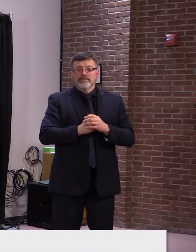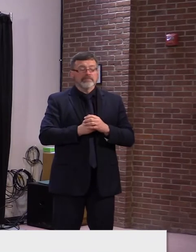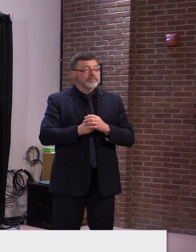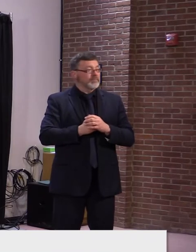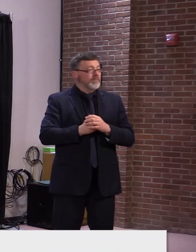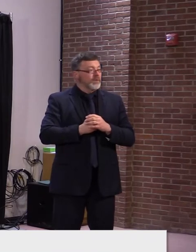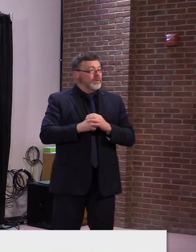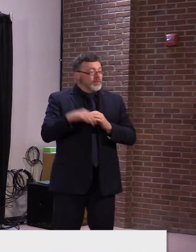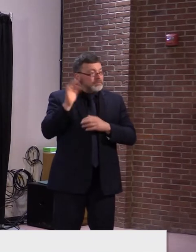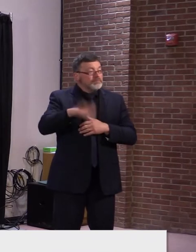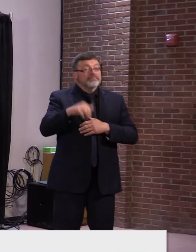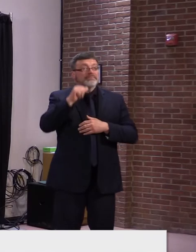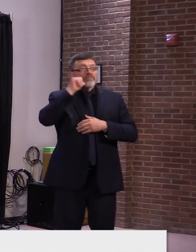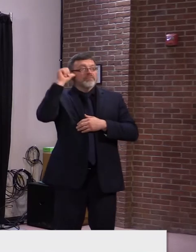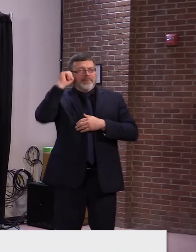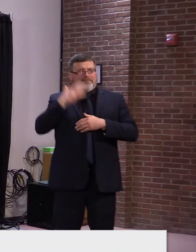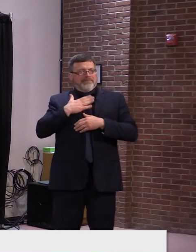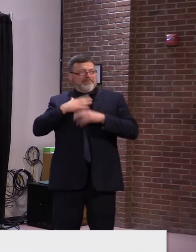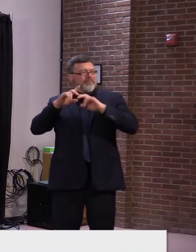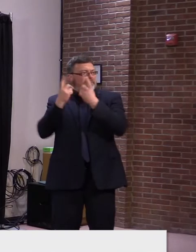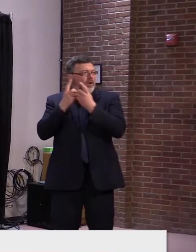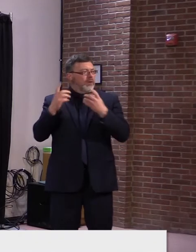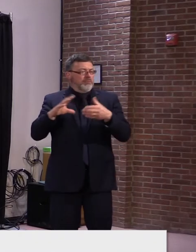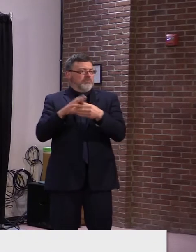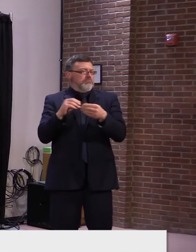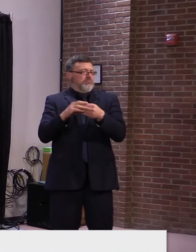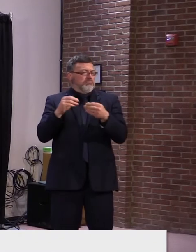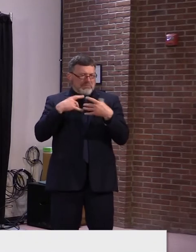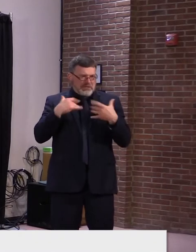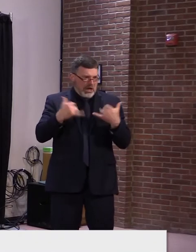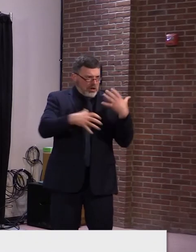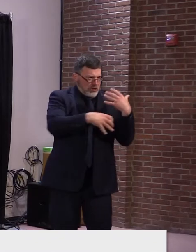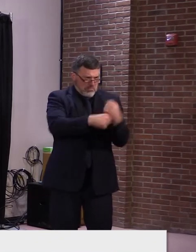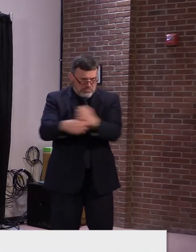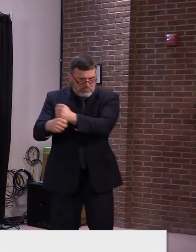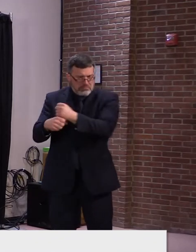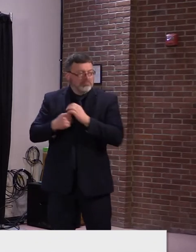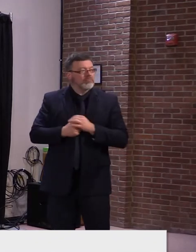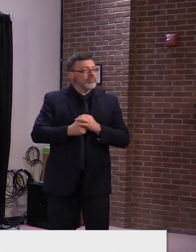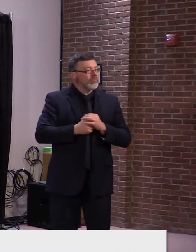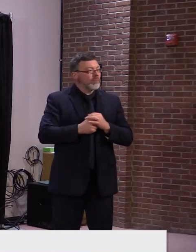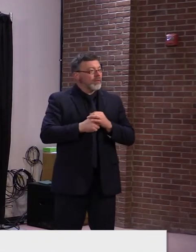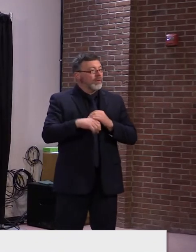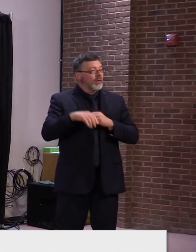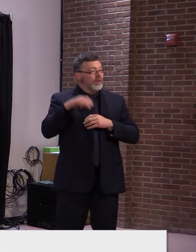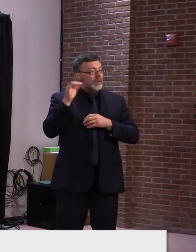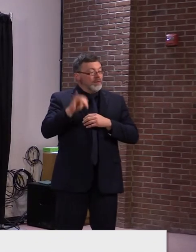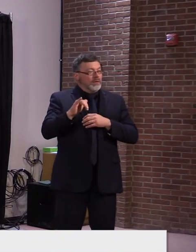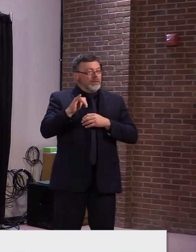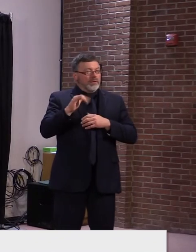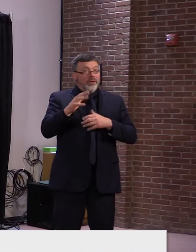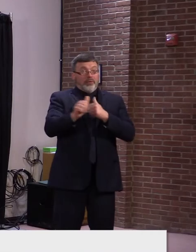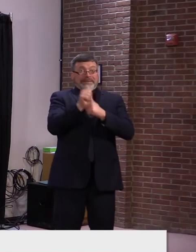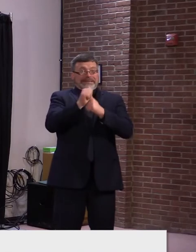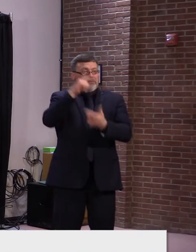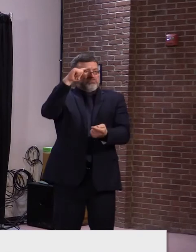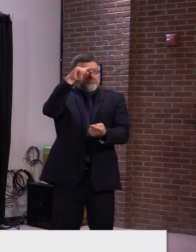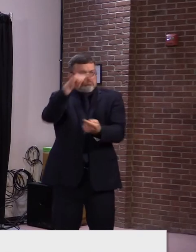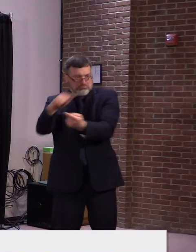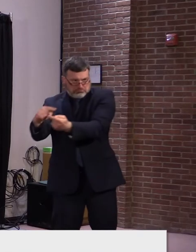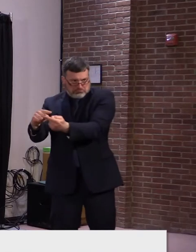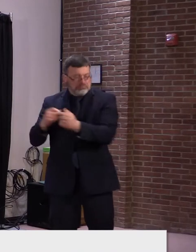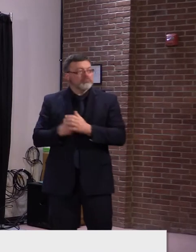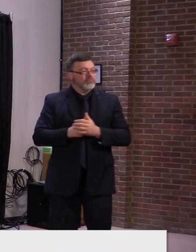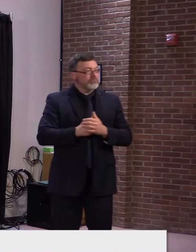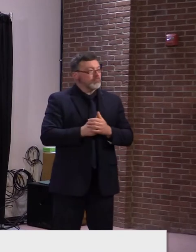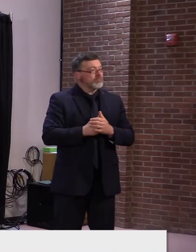public health guidance now that we face lower risks of COVID-19. I want to emphasize that the virus is